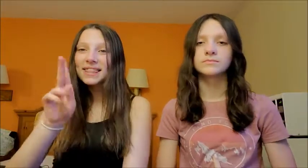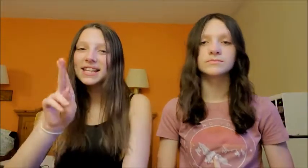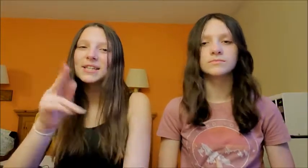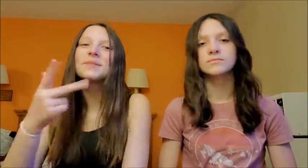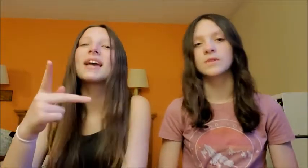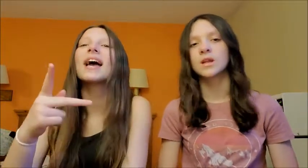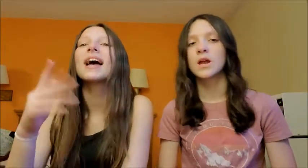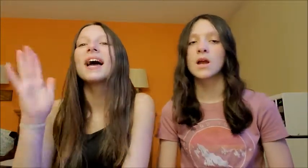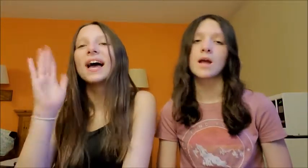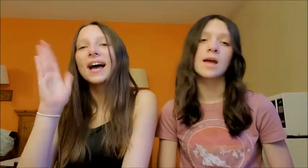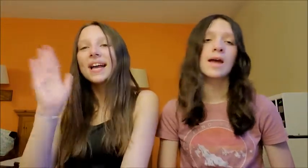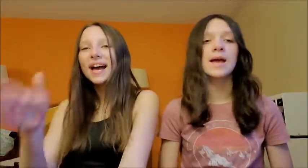I